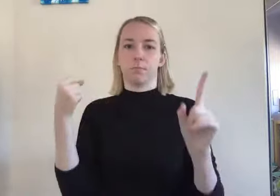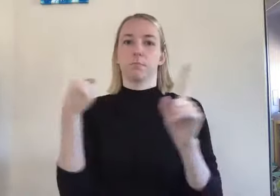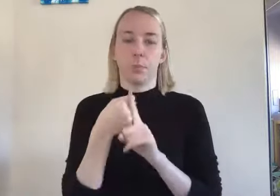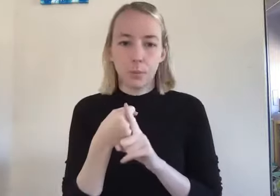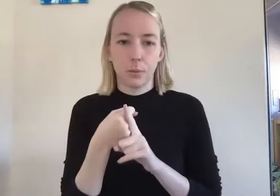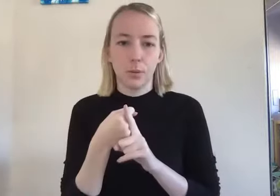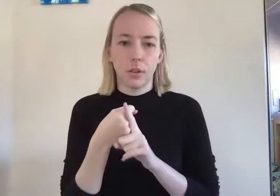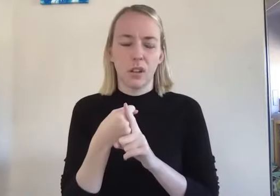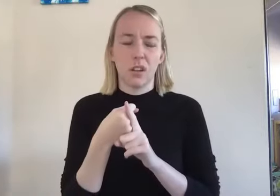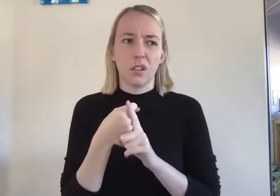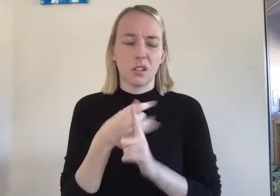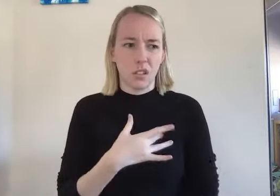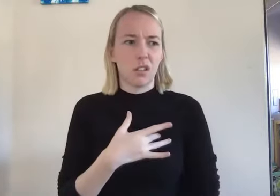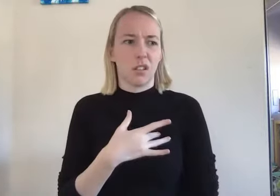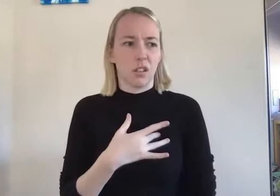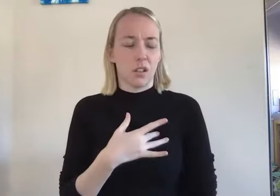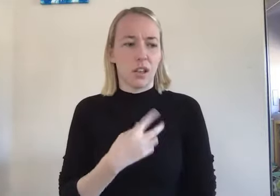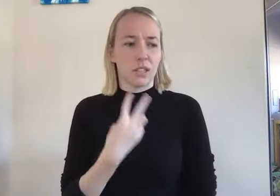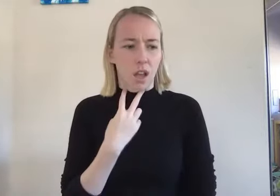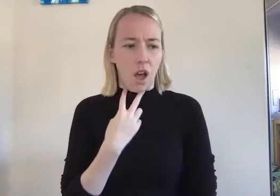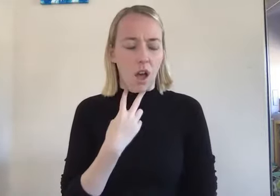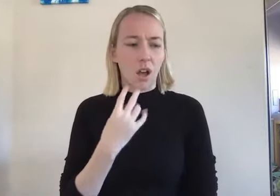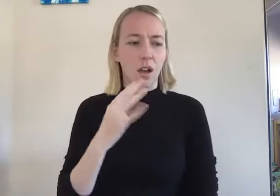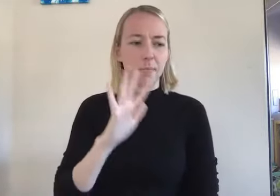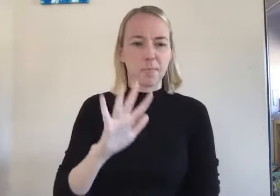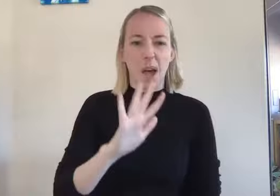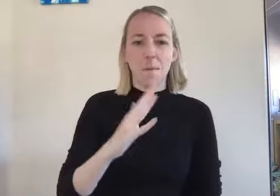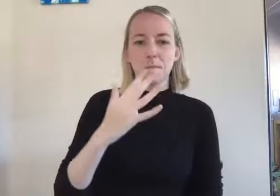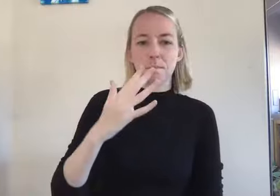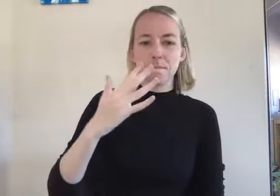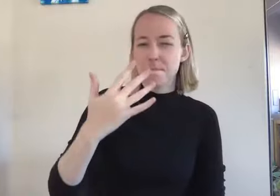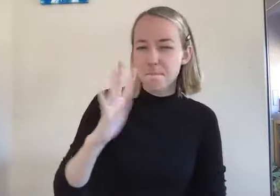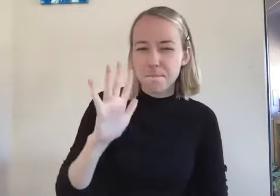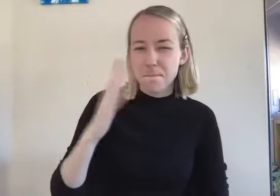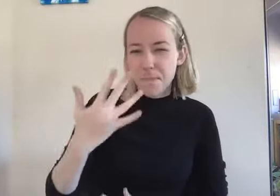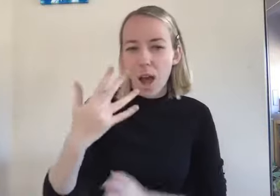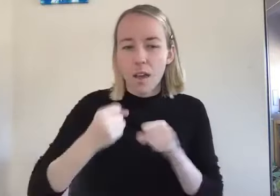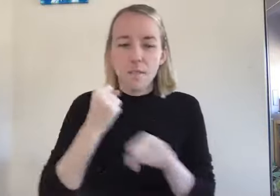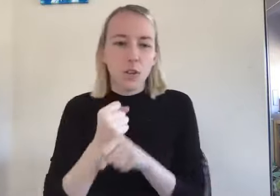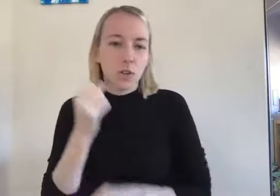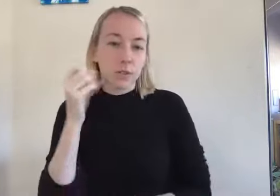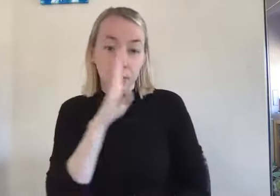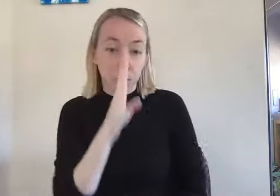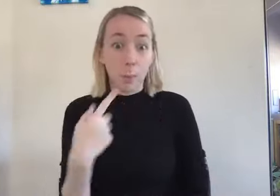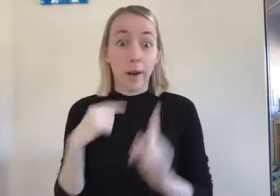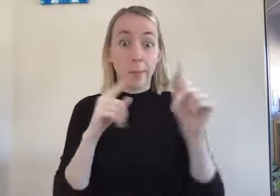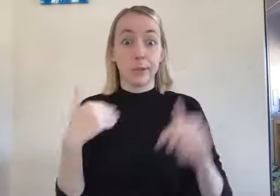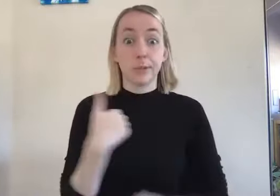hit a wall just inside myself. I was about 5.5 years sober. And I'd gone to a conference, an